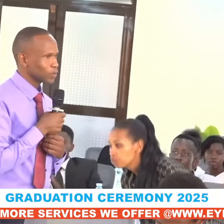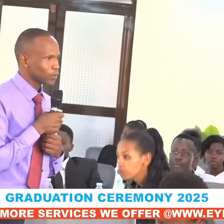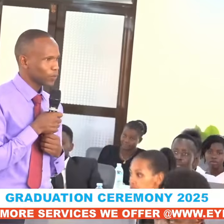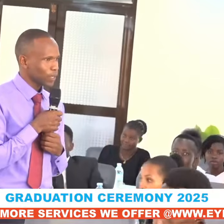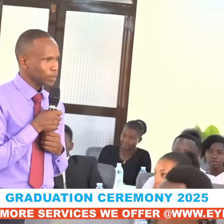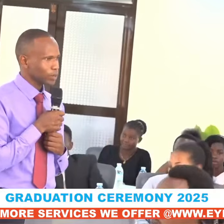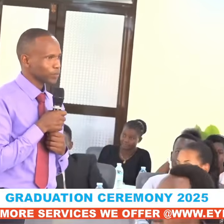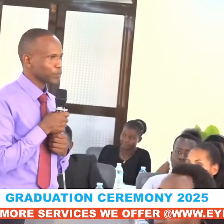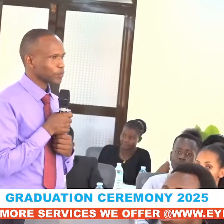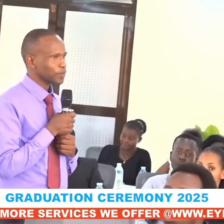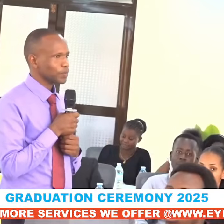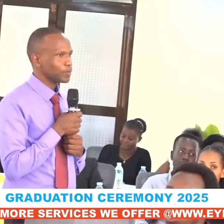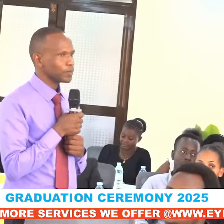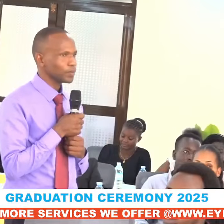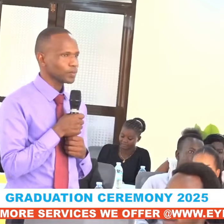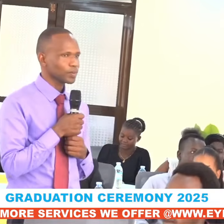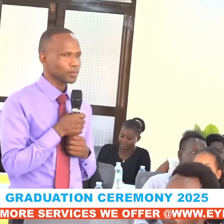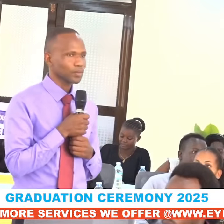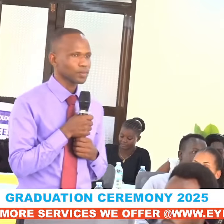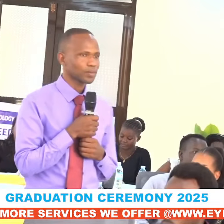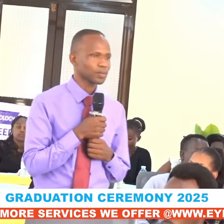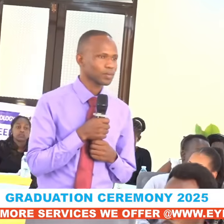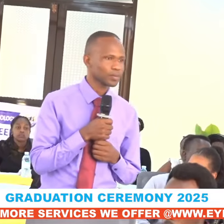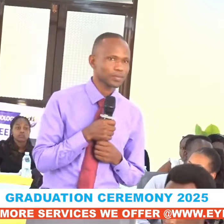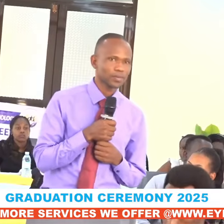Thank you so much.